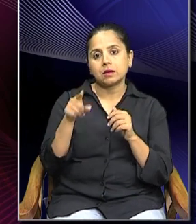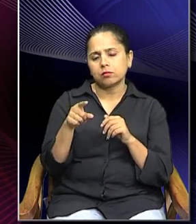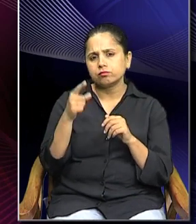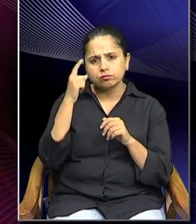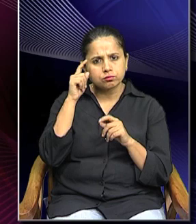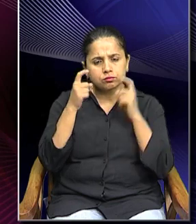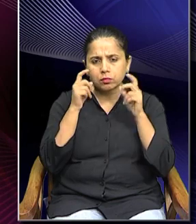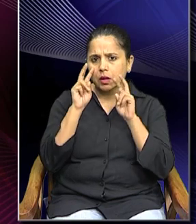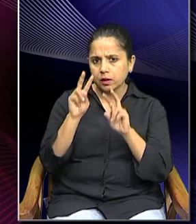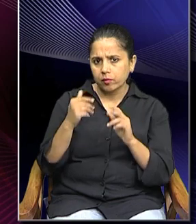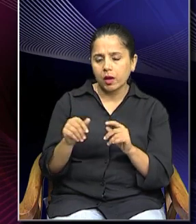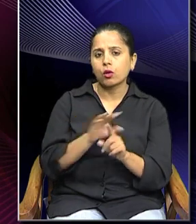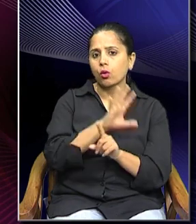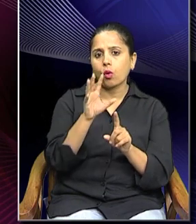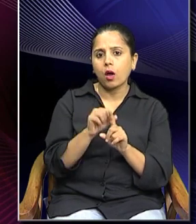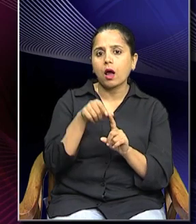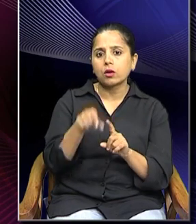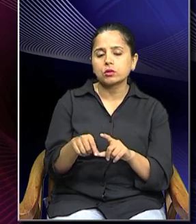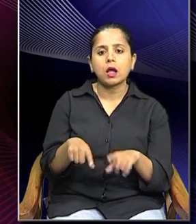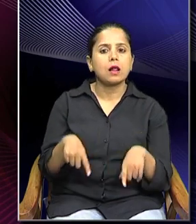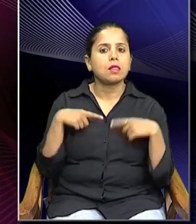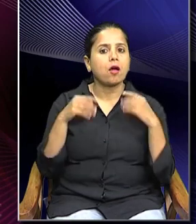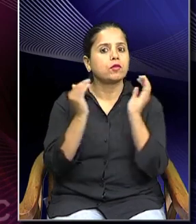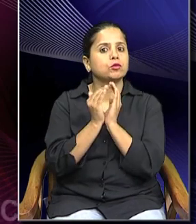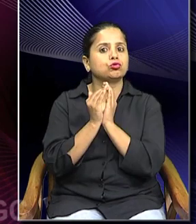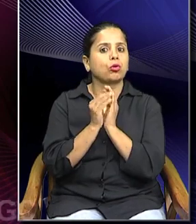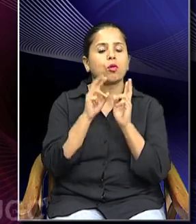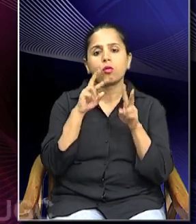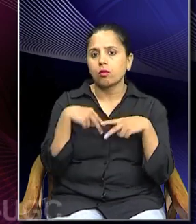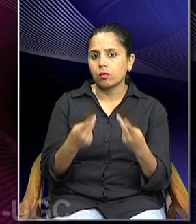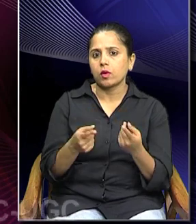the cultural response to life insurance,